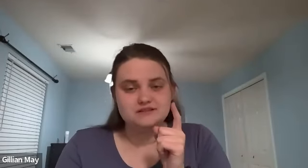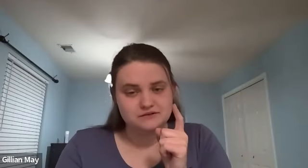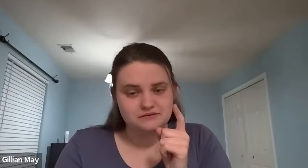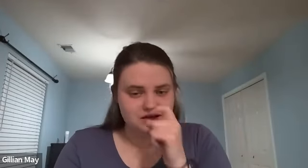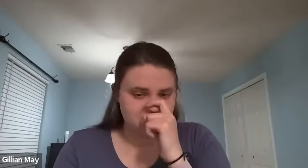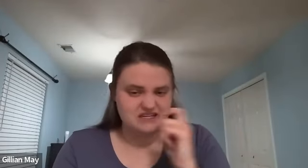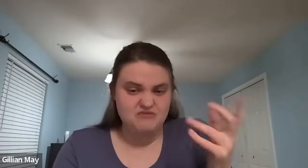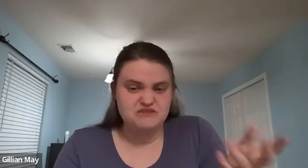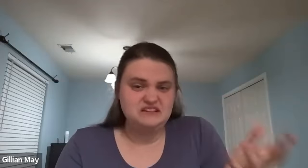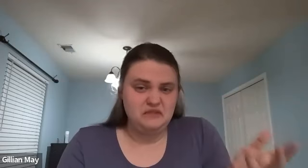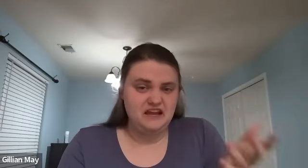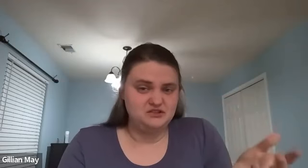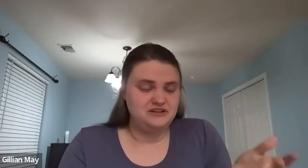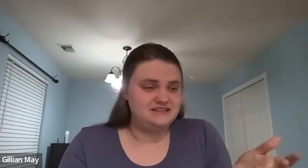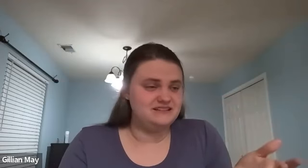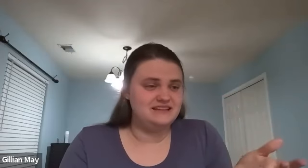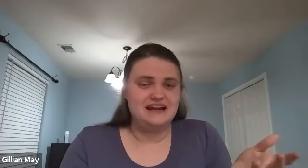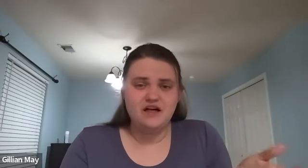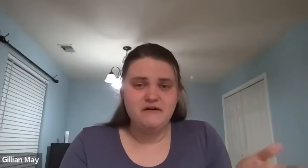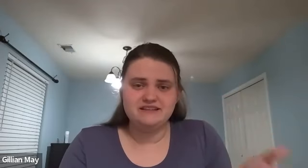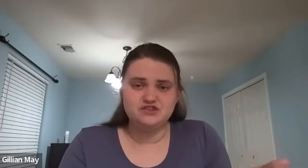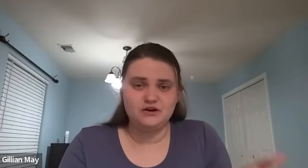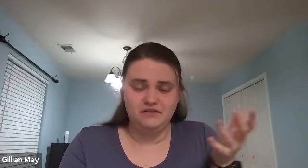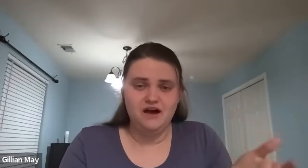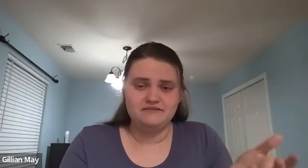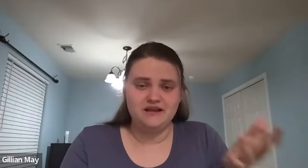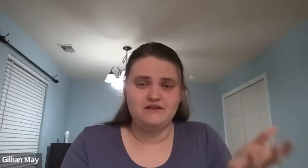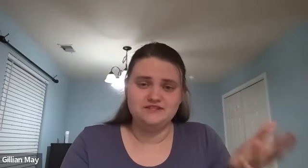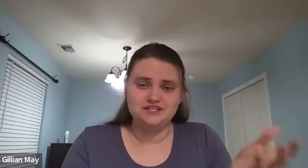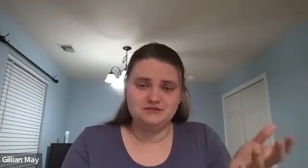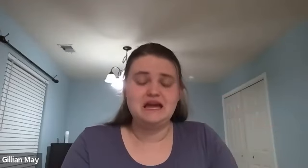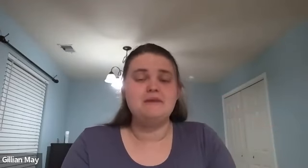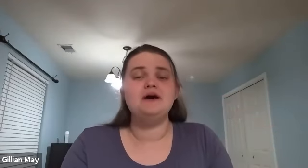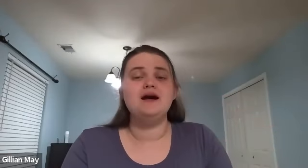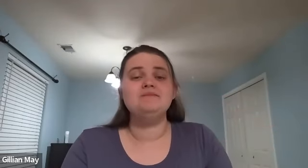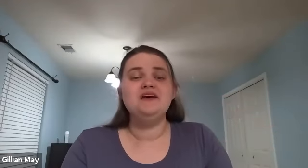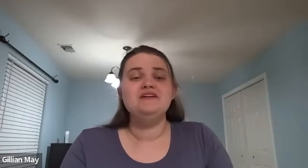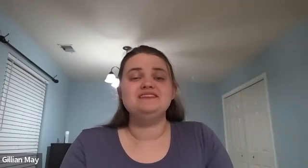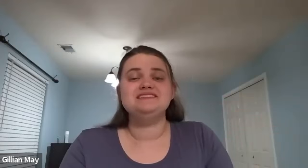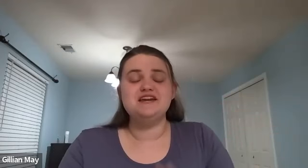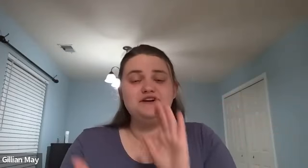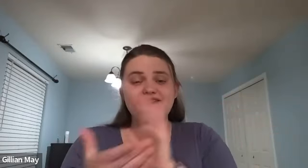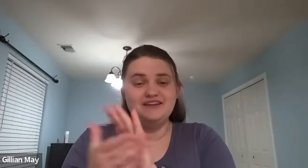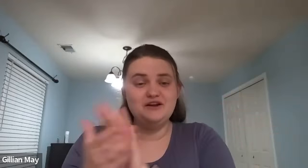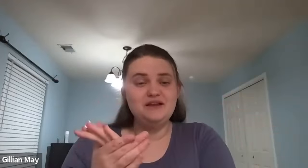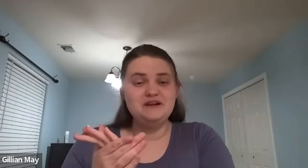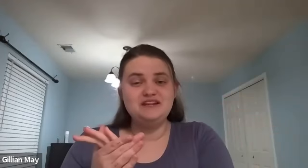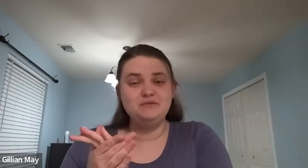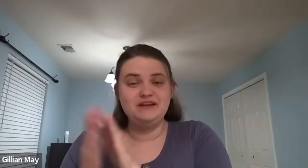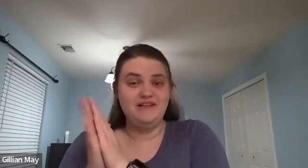Also, I really don't think I told you guys this. And I love how I start a lot of my conversations with that. But instead of, like when we clap